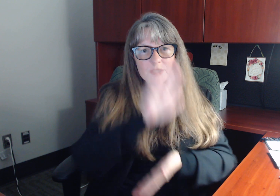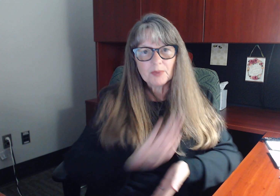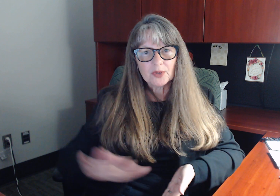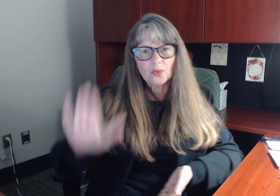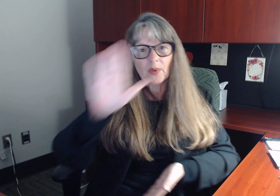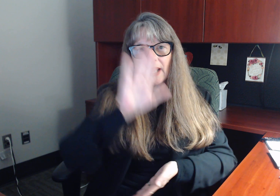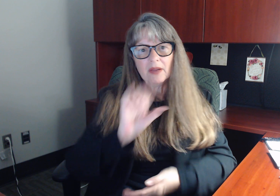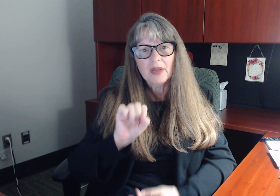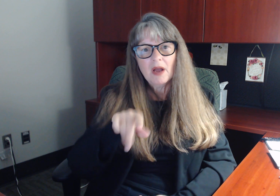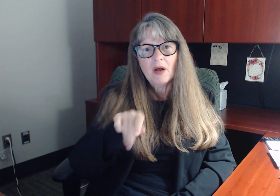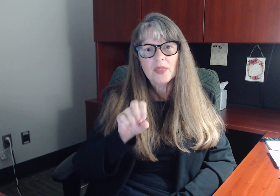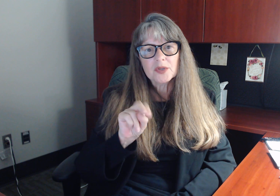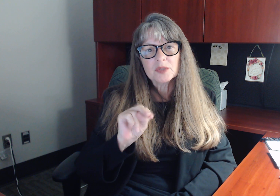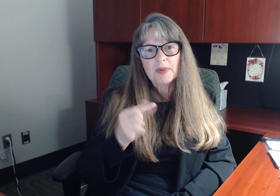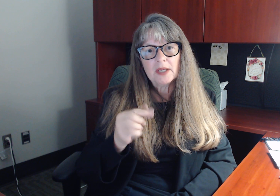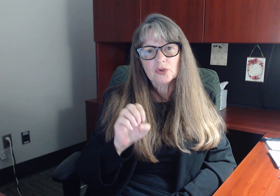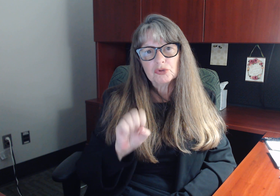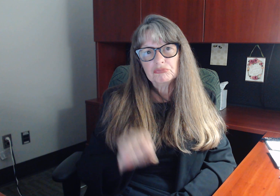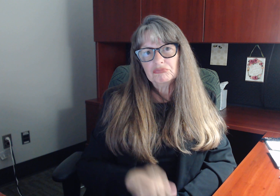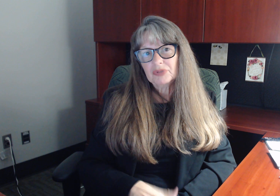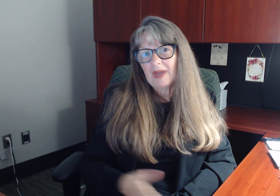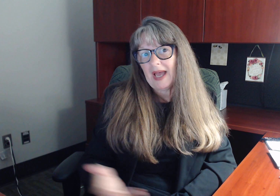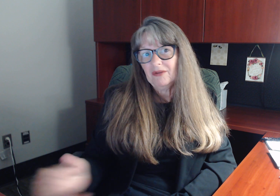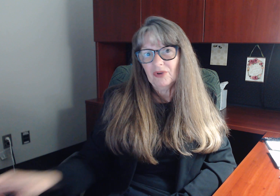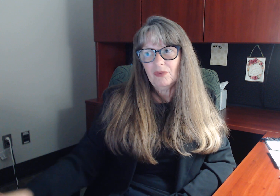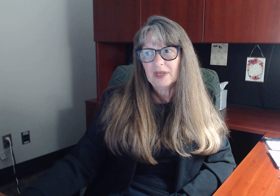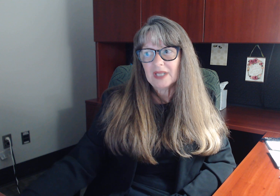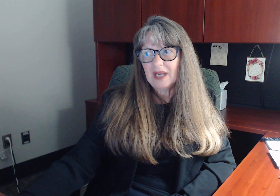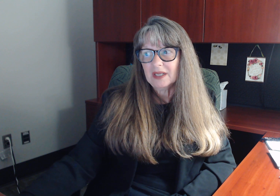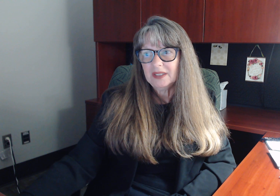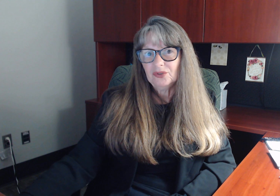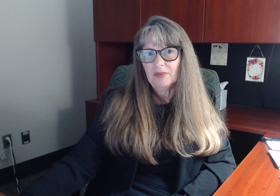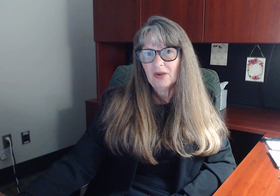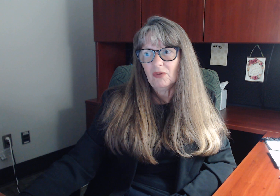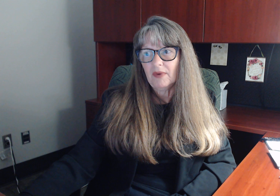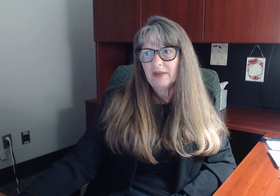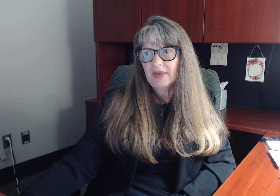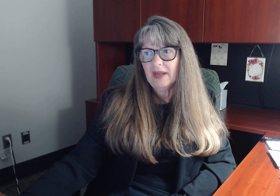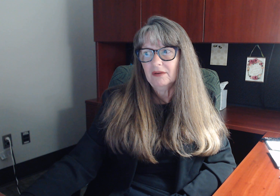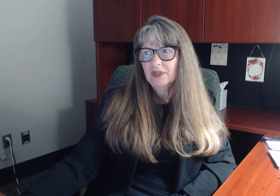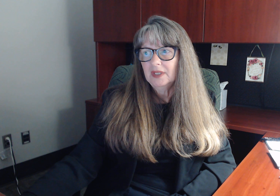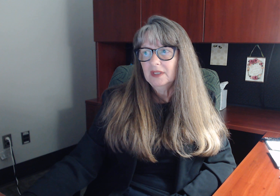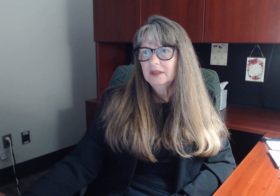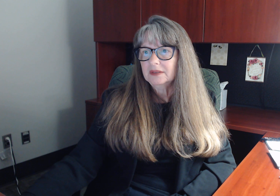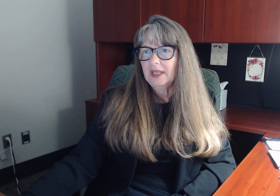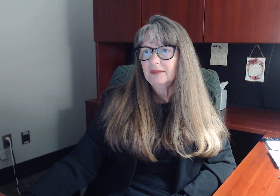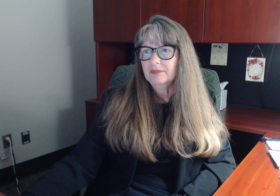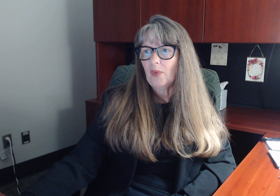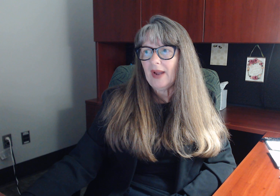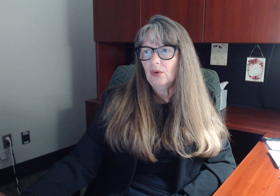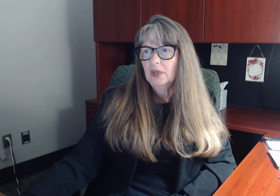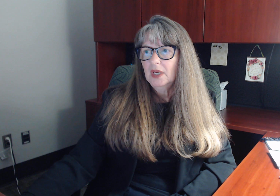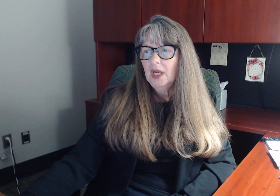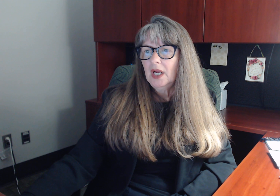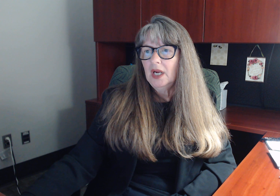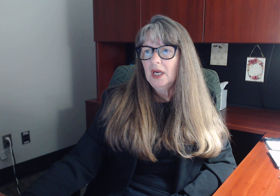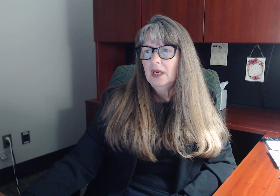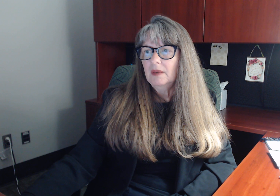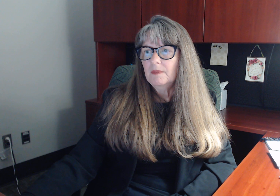it around on the sponge. So I don't know how to clean your microwave now. Like, wow. And